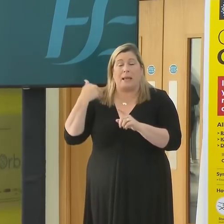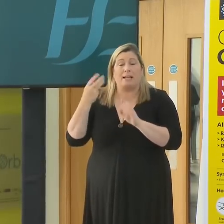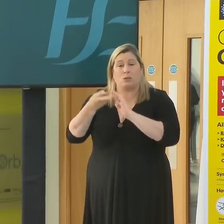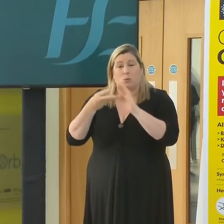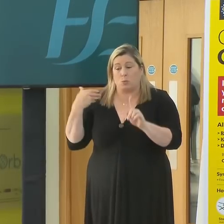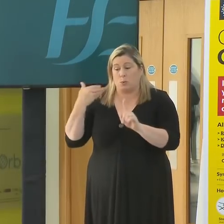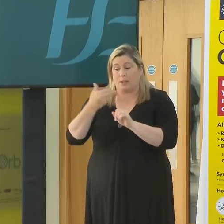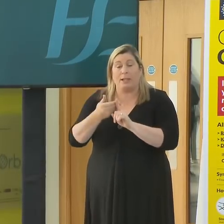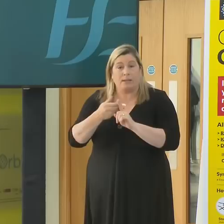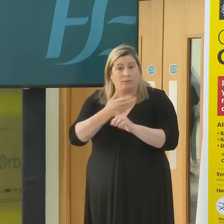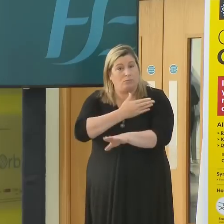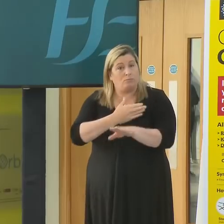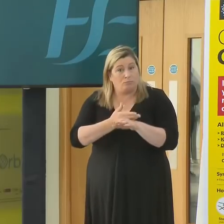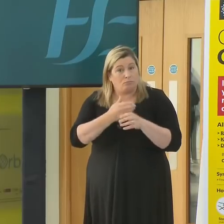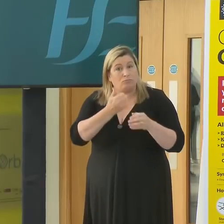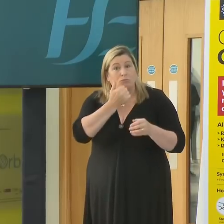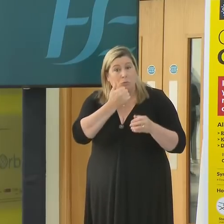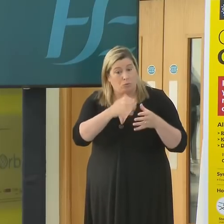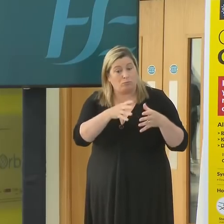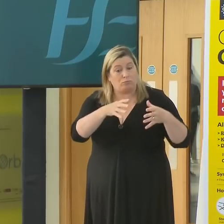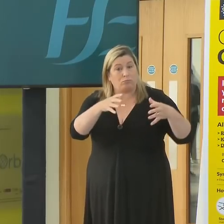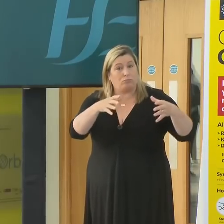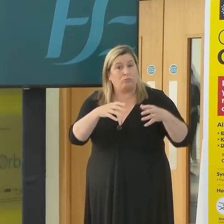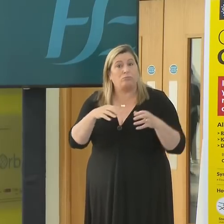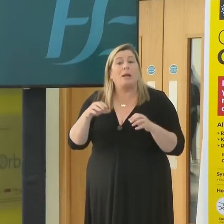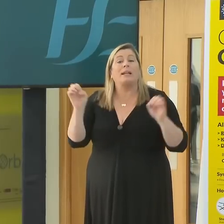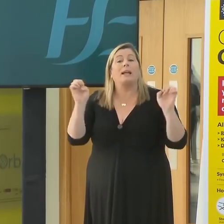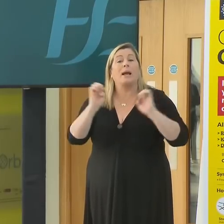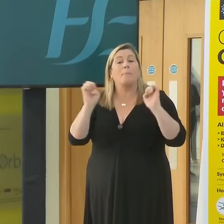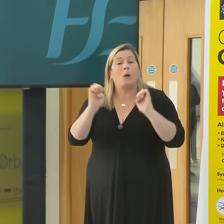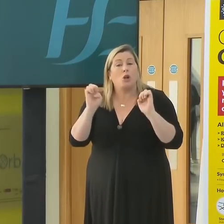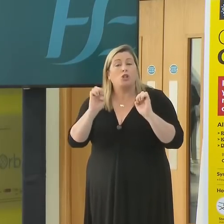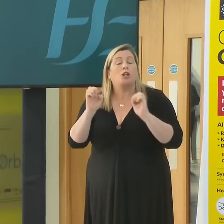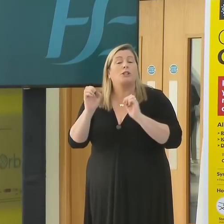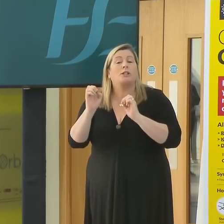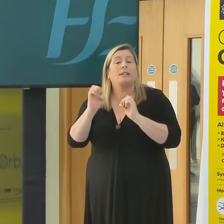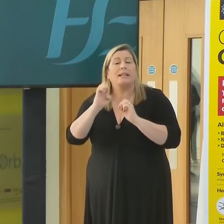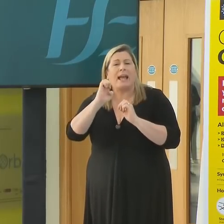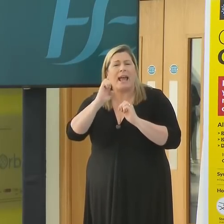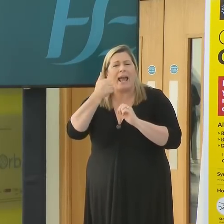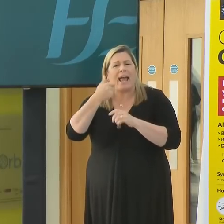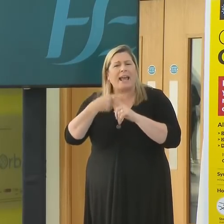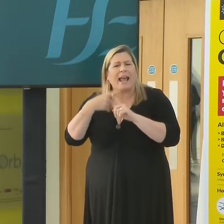increase. Attendances at our emergency departments have gone up by 5% in the week to